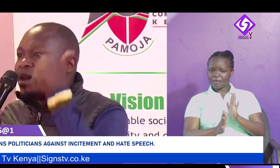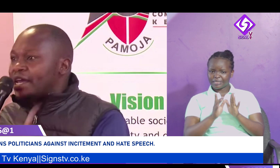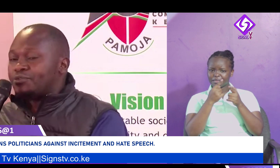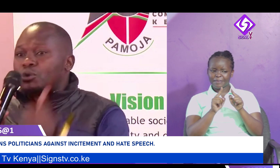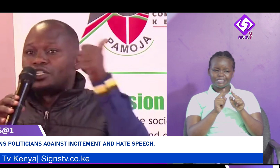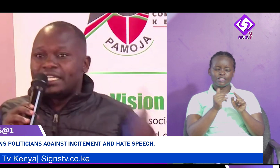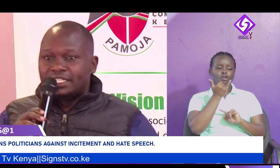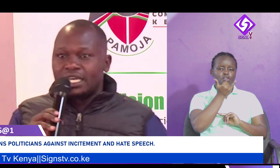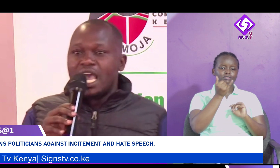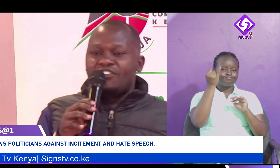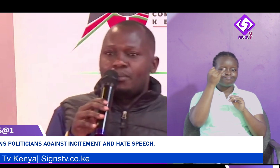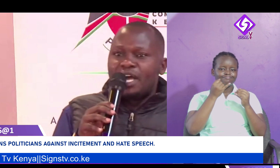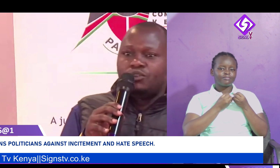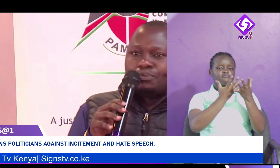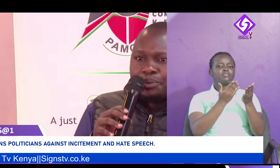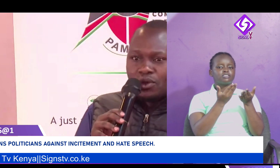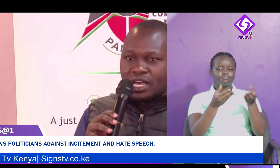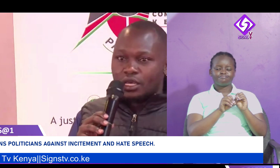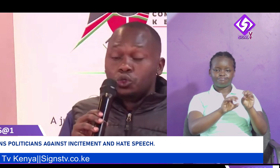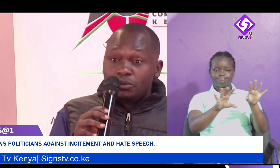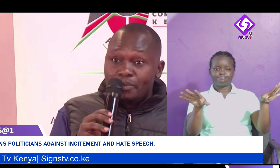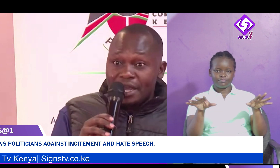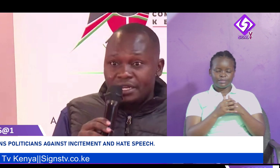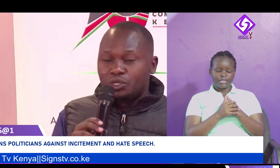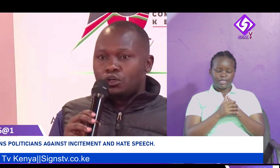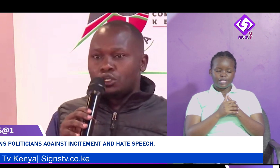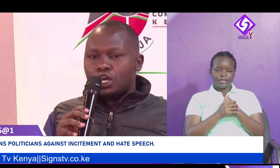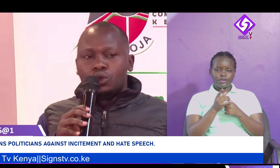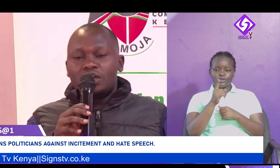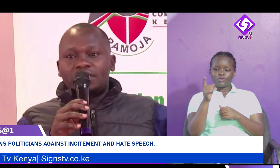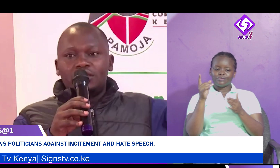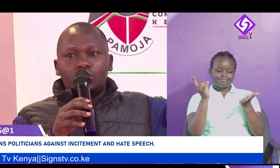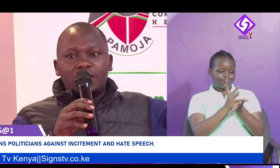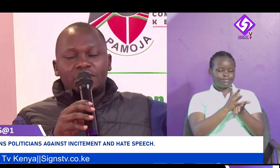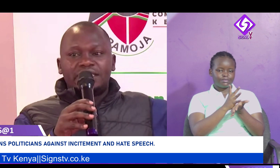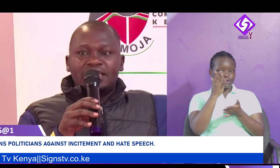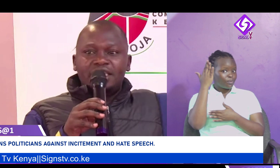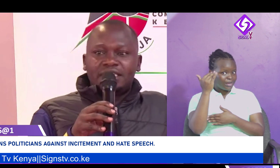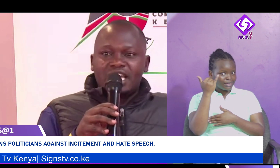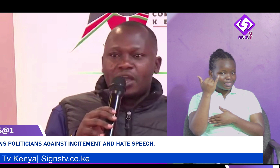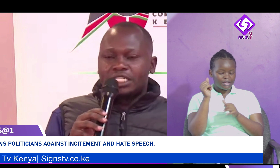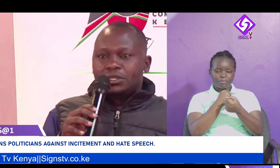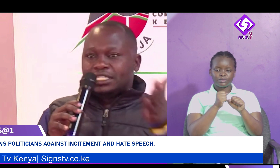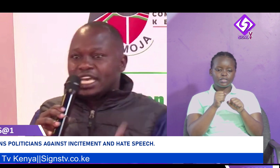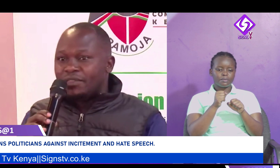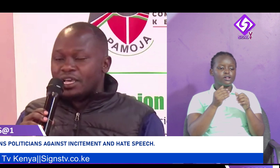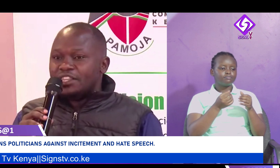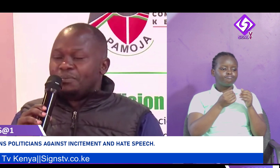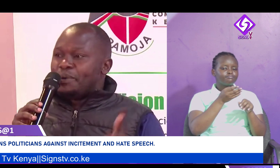be barred from contesting. However much you're popular, you should be barred, because you cannot incite this tribe against this tribe. Then people